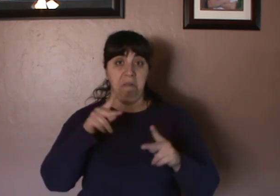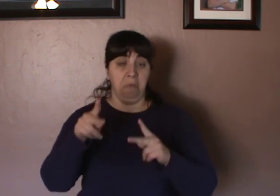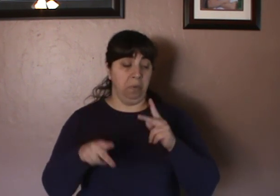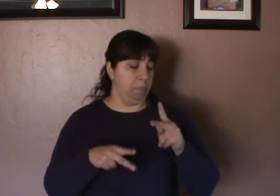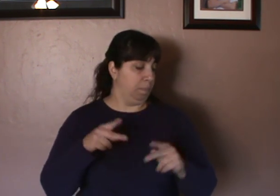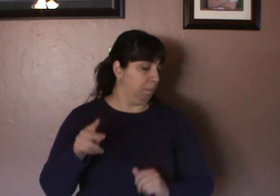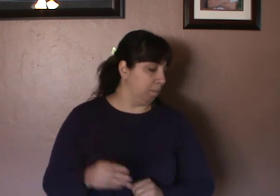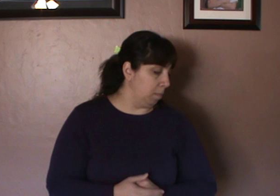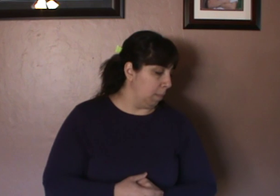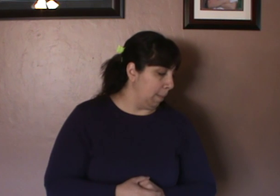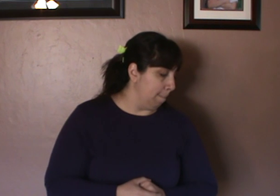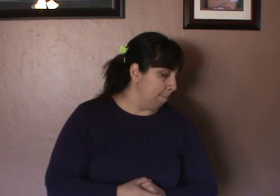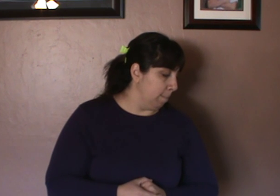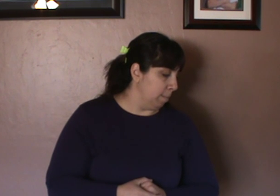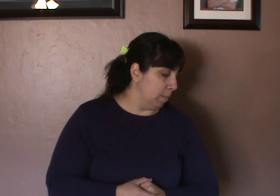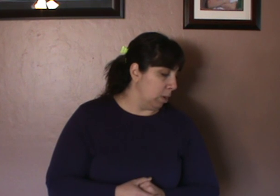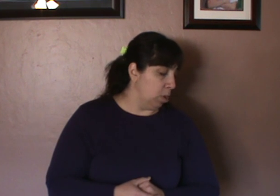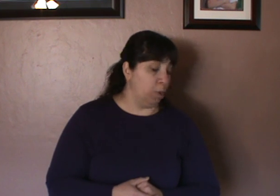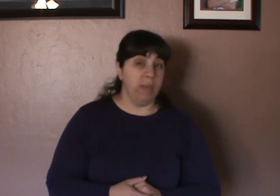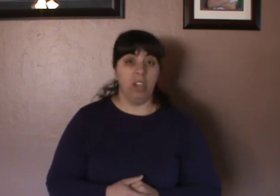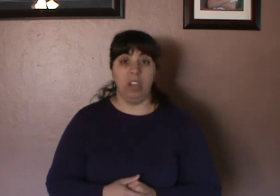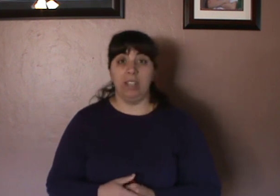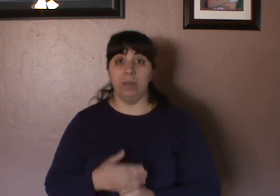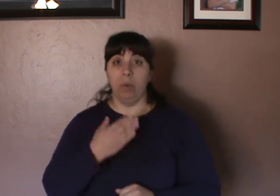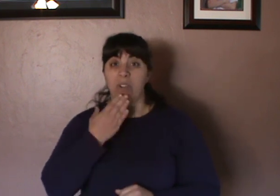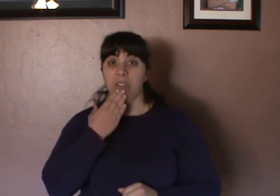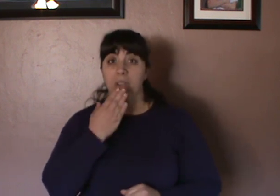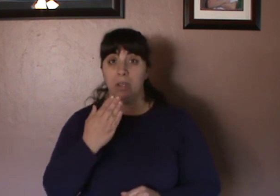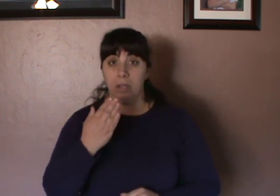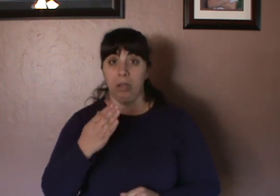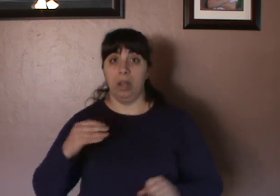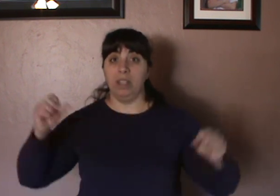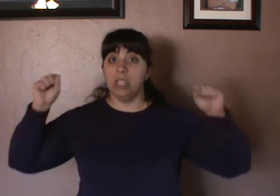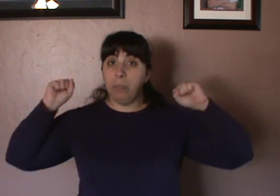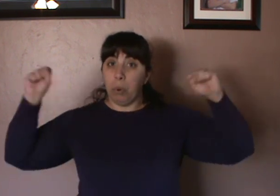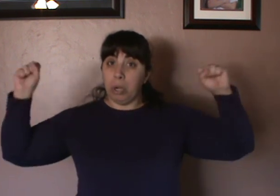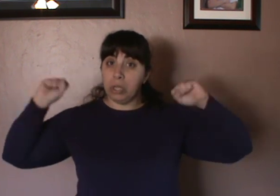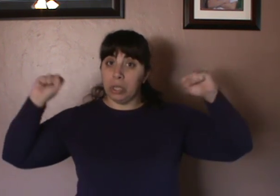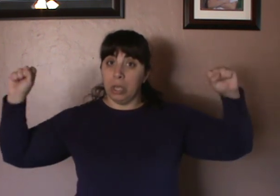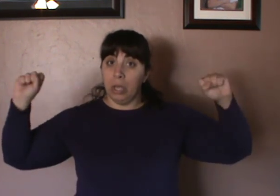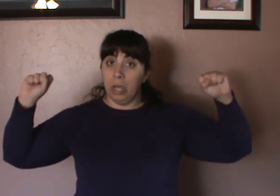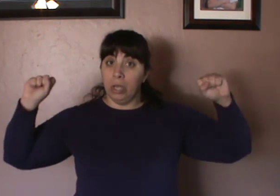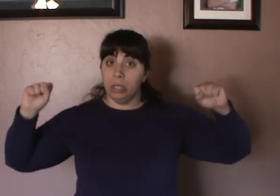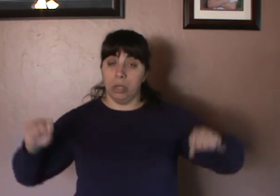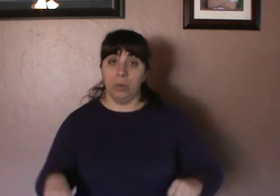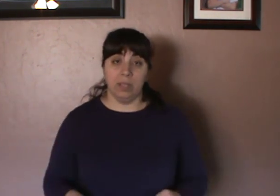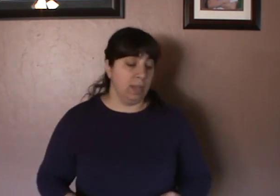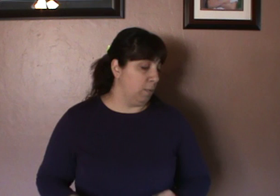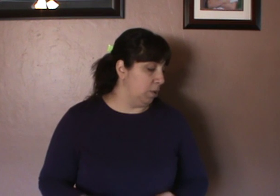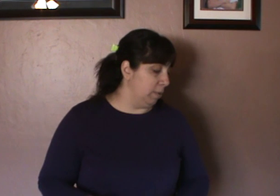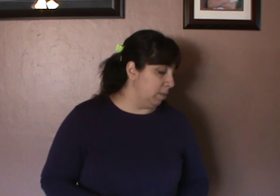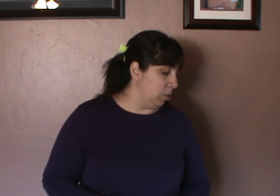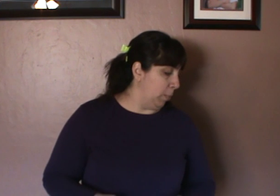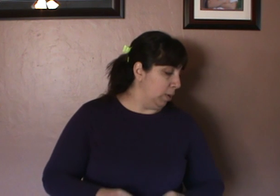people. You'll be good at sports, good at sports. So it's like we're doing some sports.